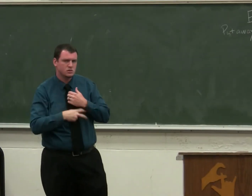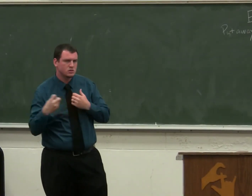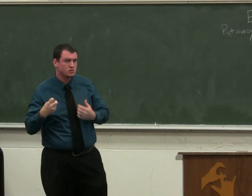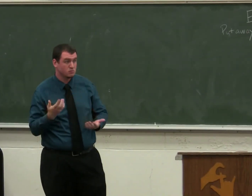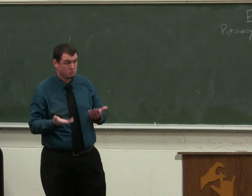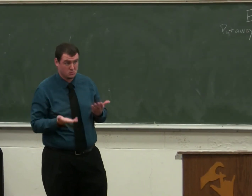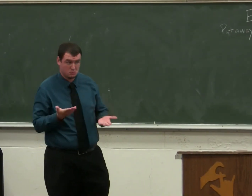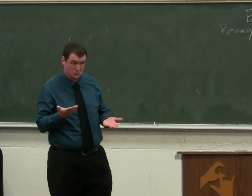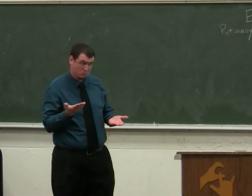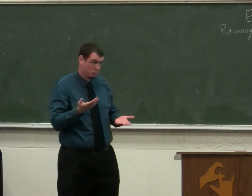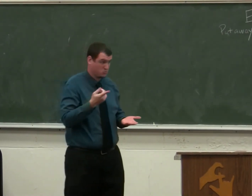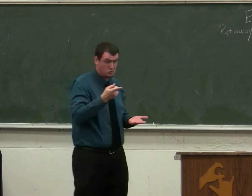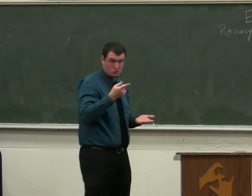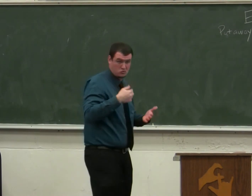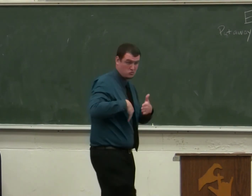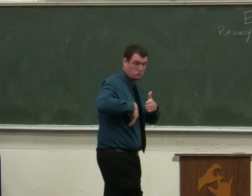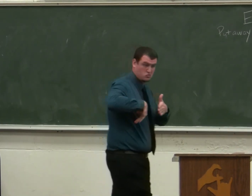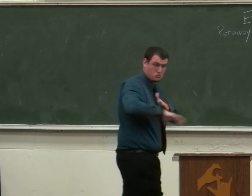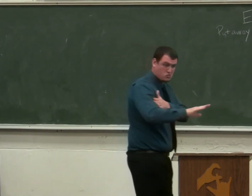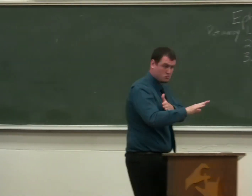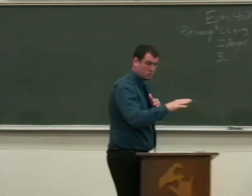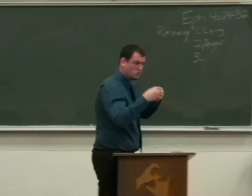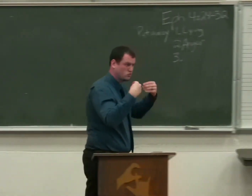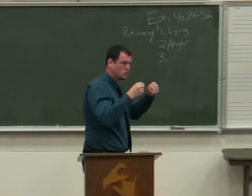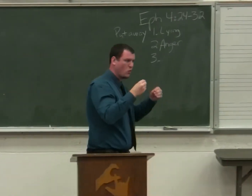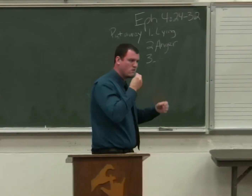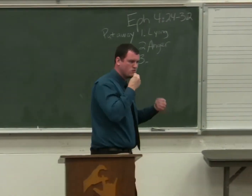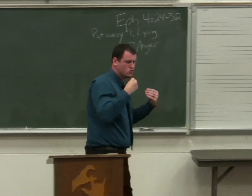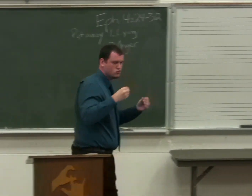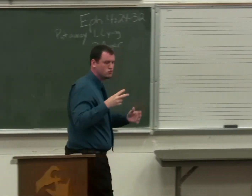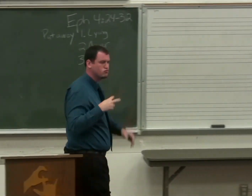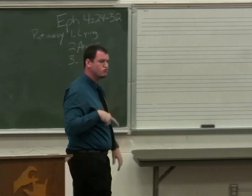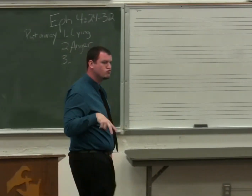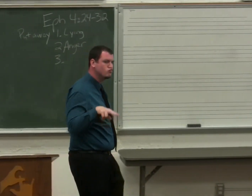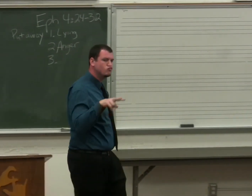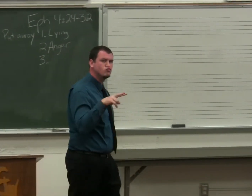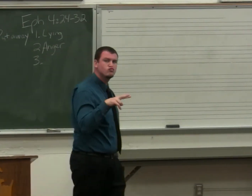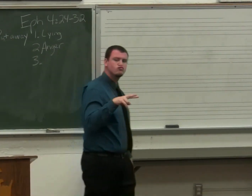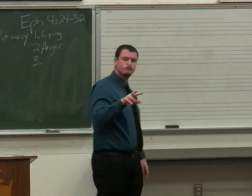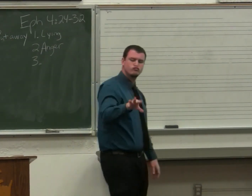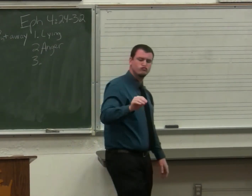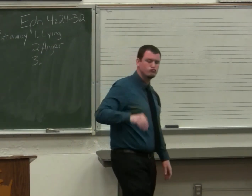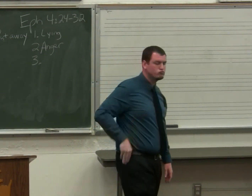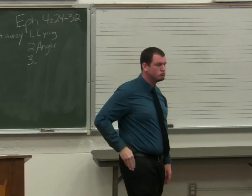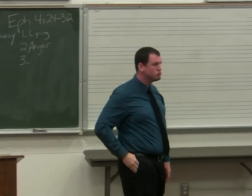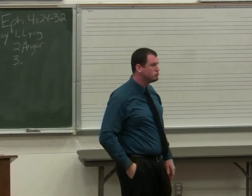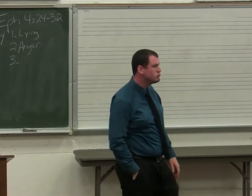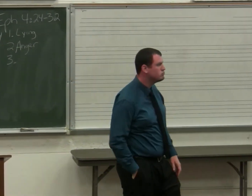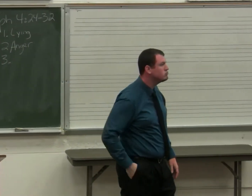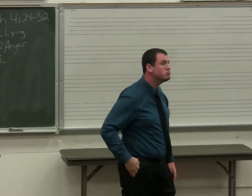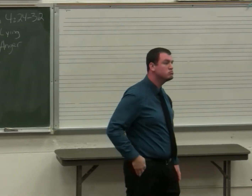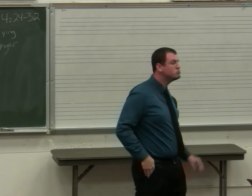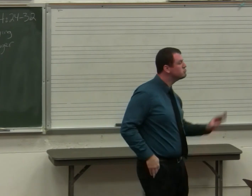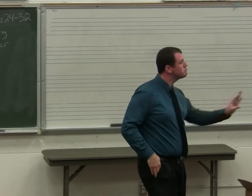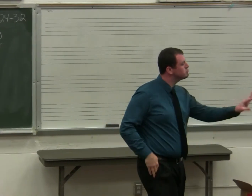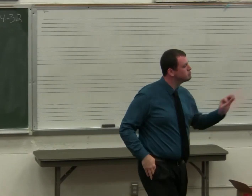Maybe some of you had a temptation to steal. When you go into a grocery store, you look around and you're tempted to steal and take